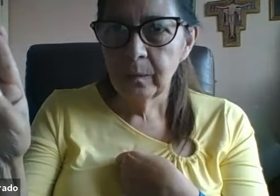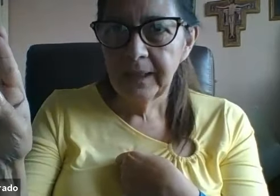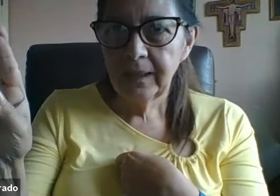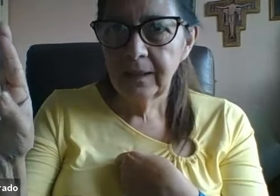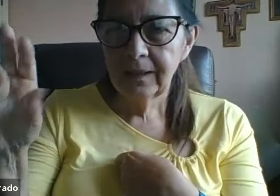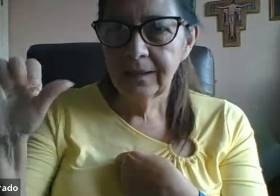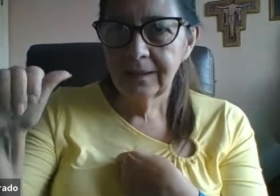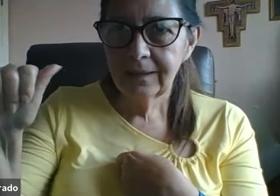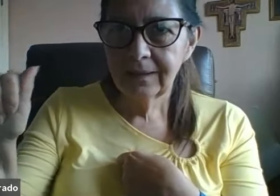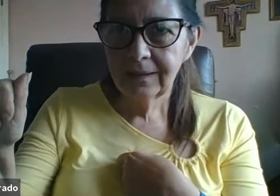Ray.